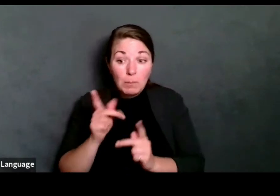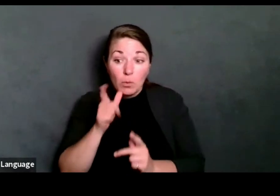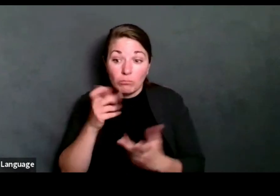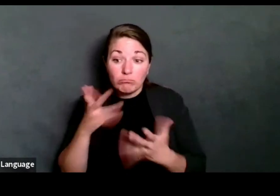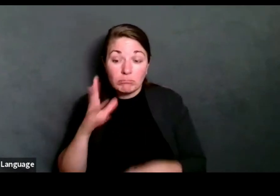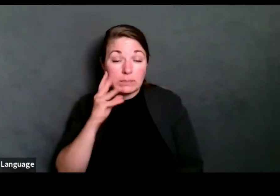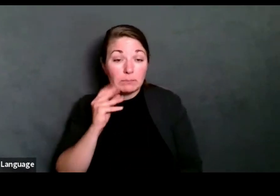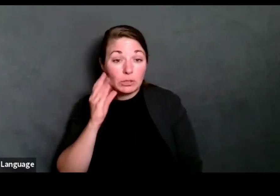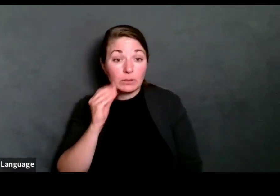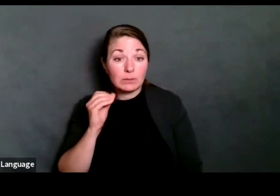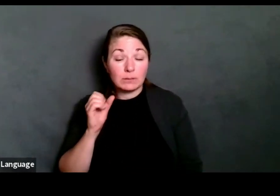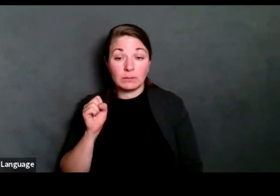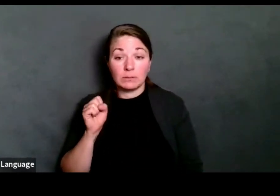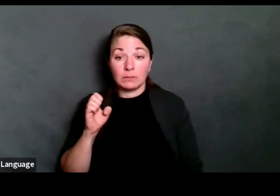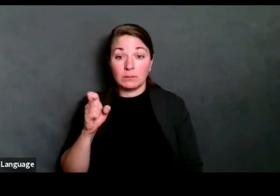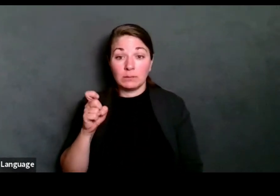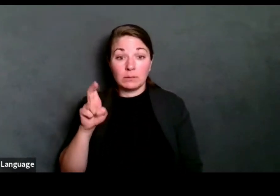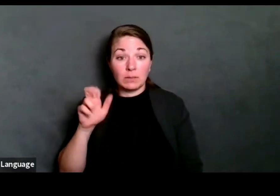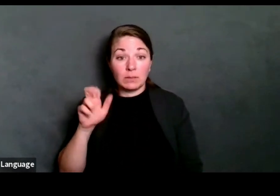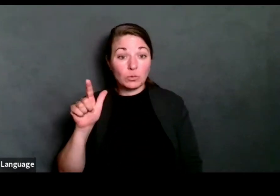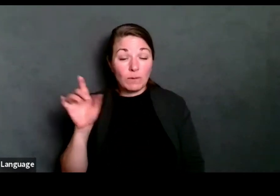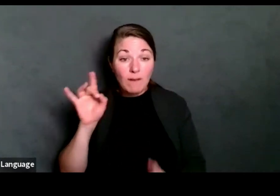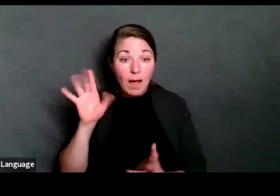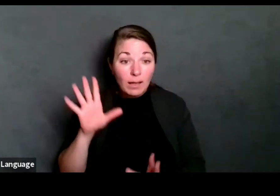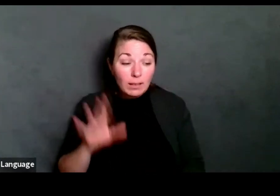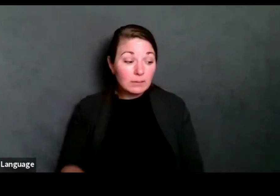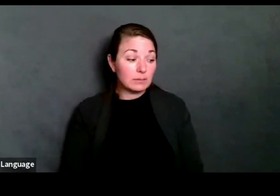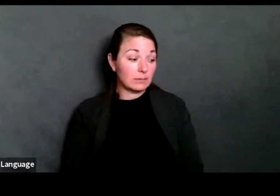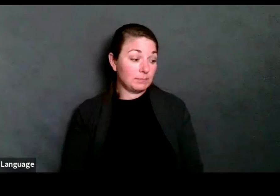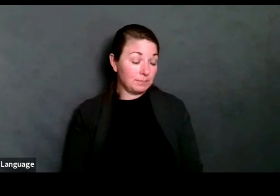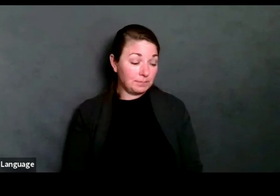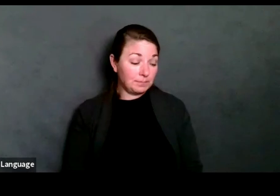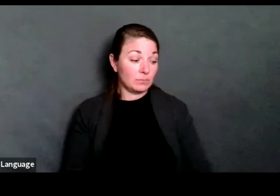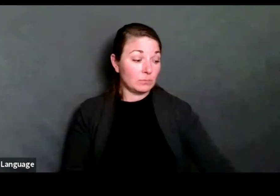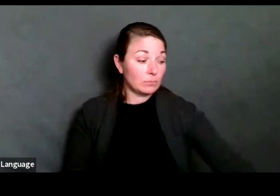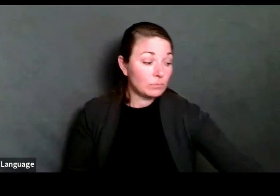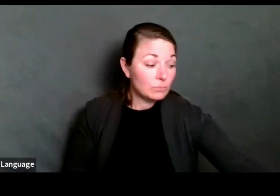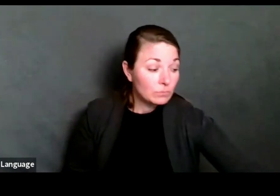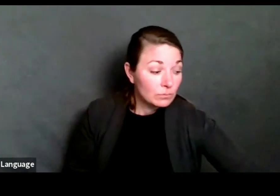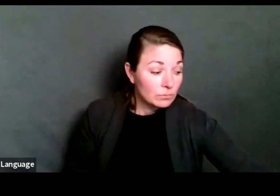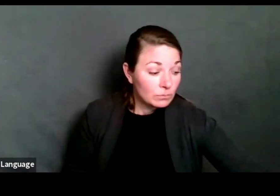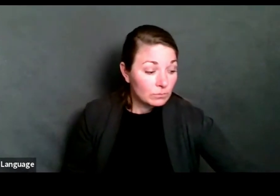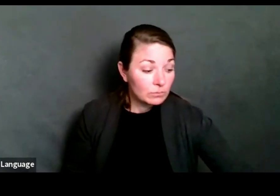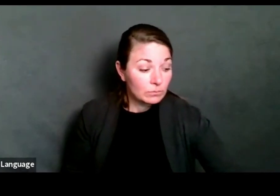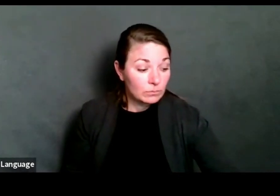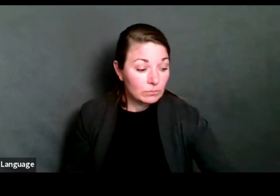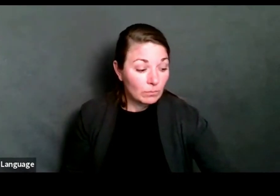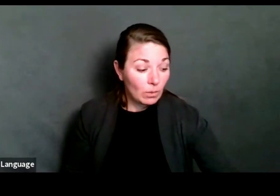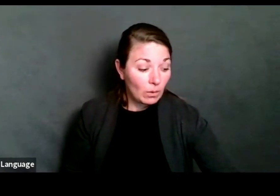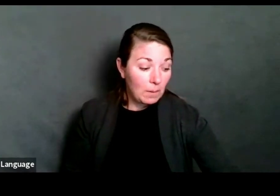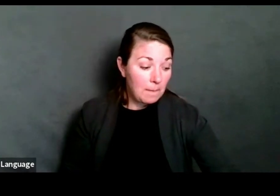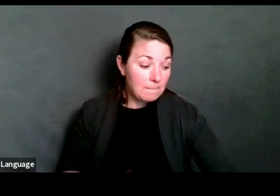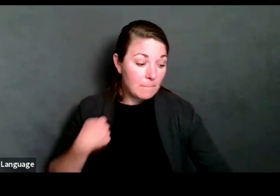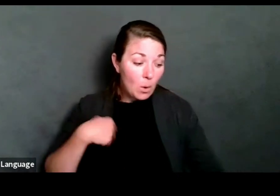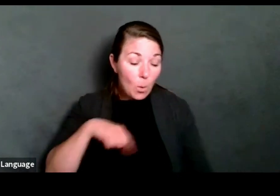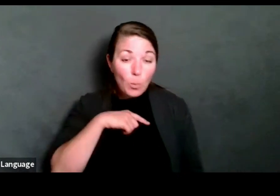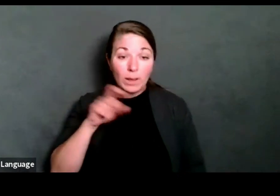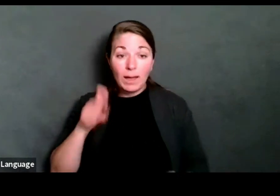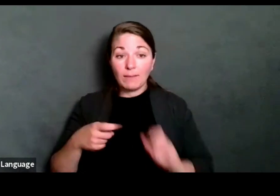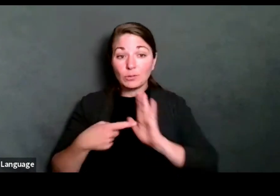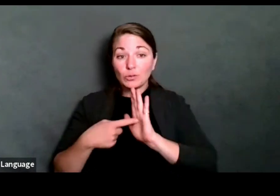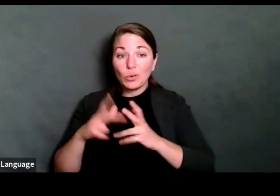areas related to sex and sexuality. We need to model for them the kind of consent that they